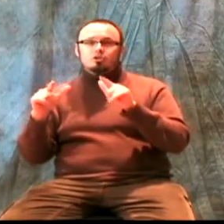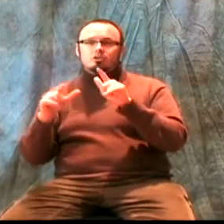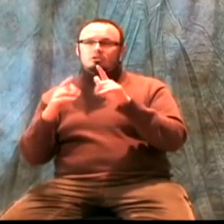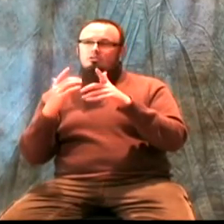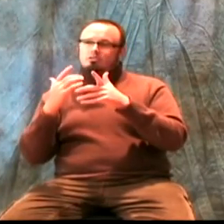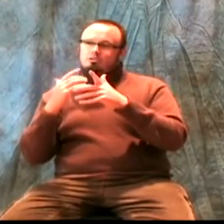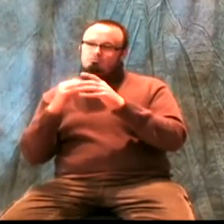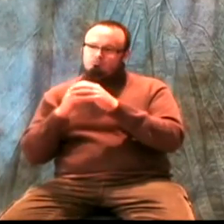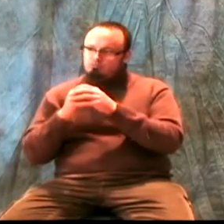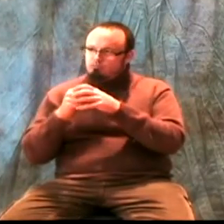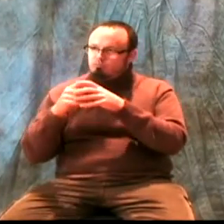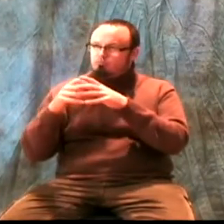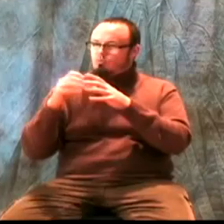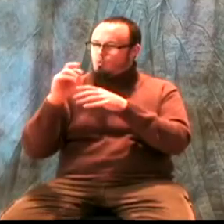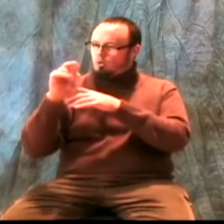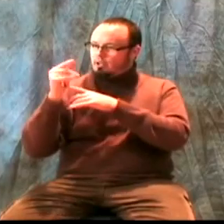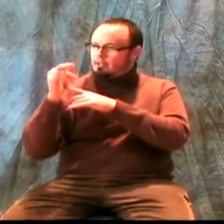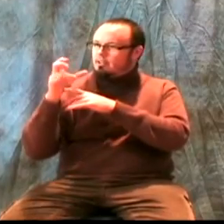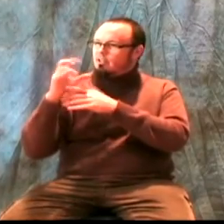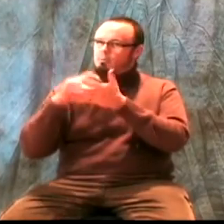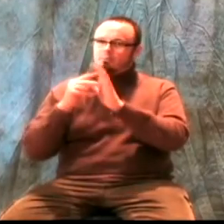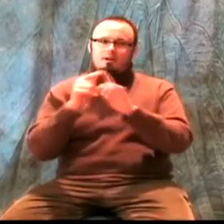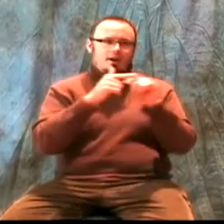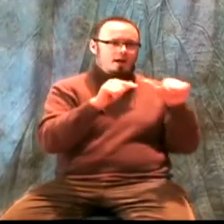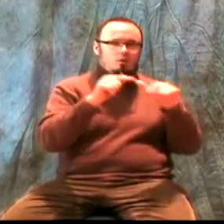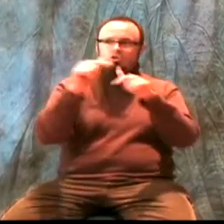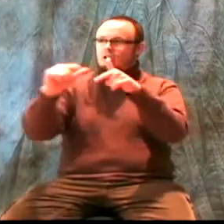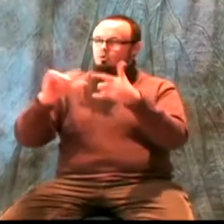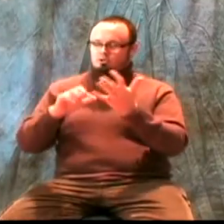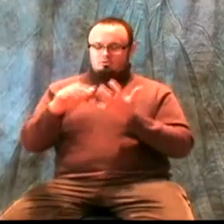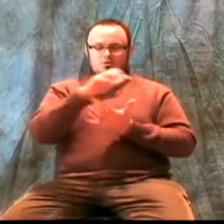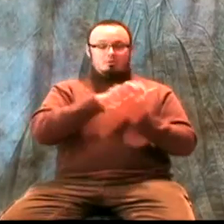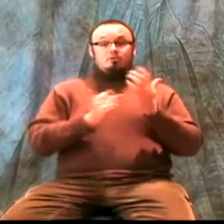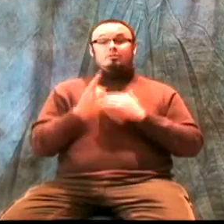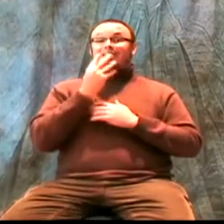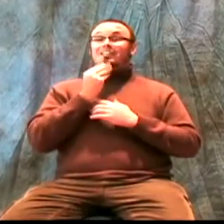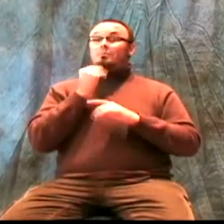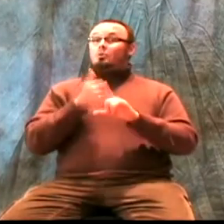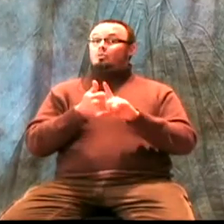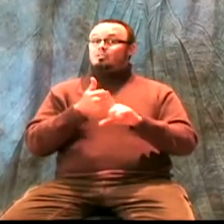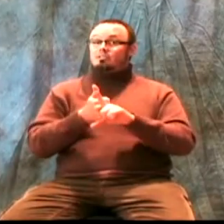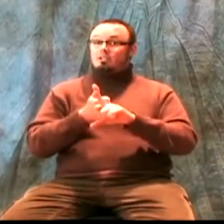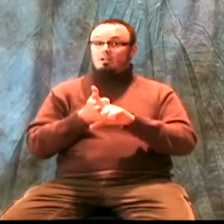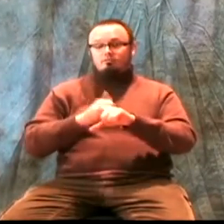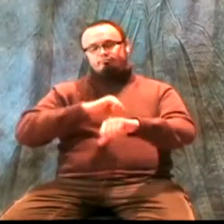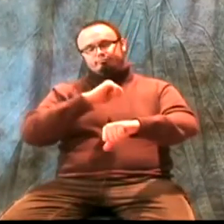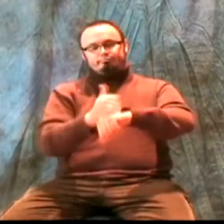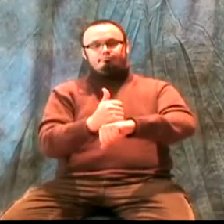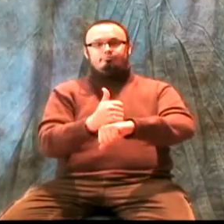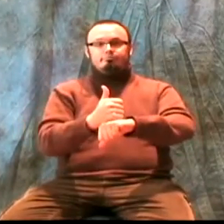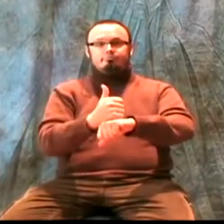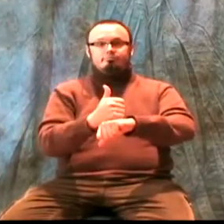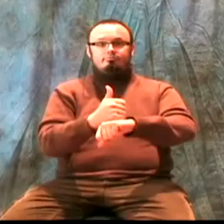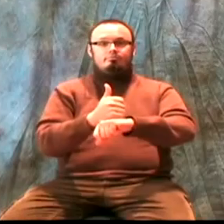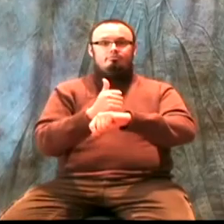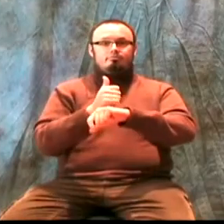from one language mixing with another. Hebrew was something that was formed by an infinite being and